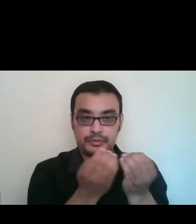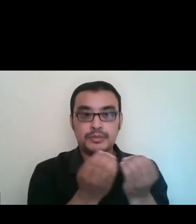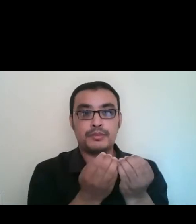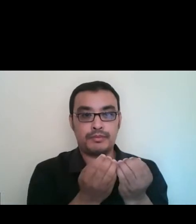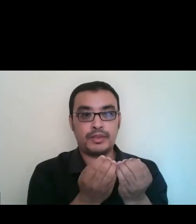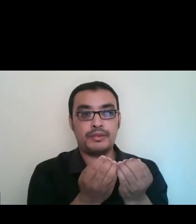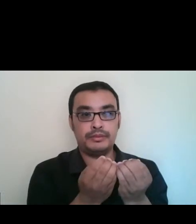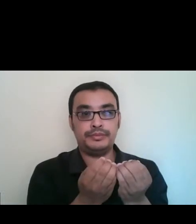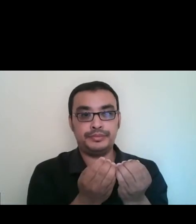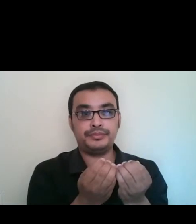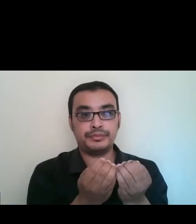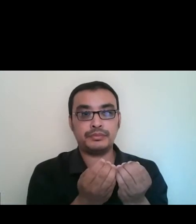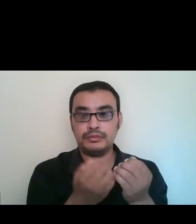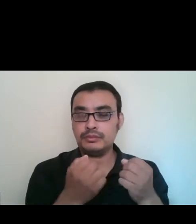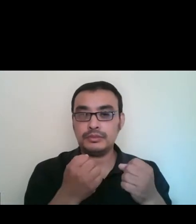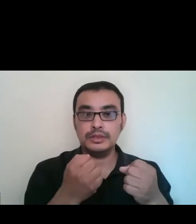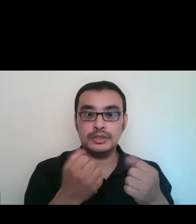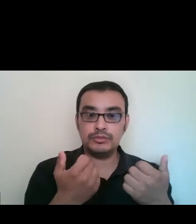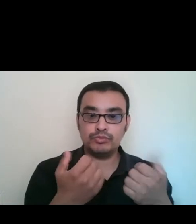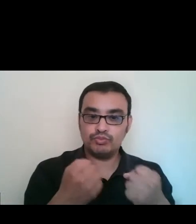leading a very powerful